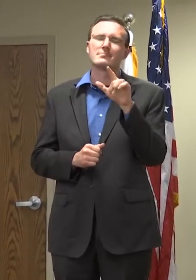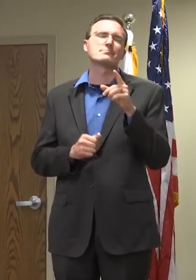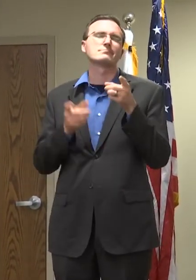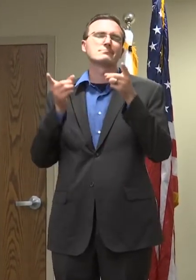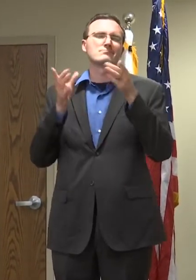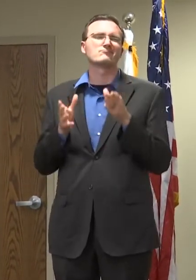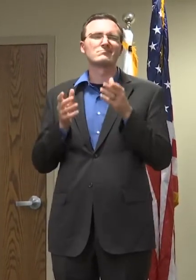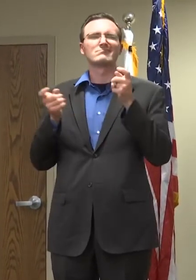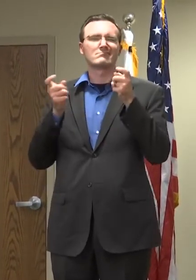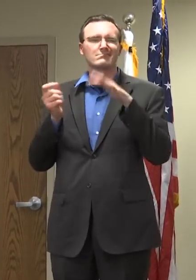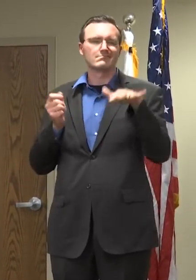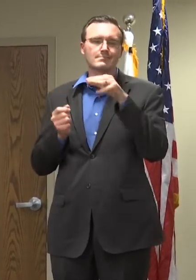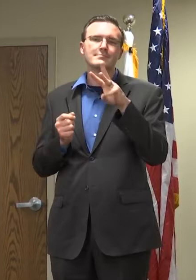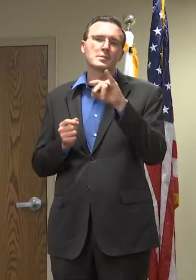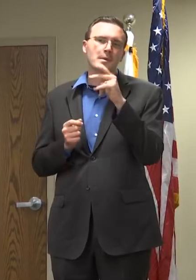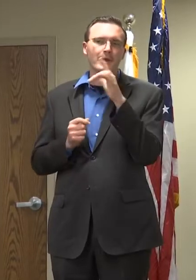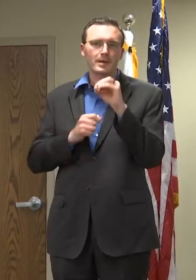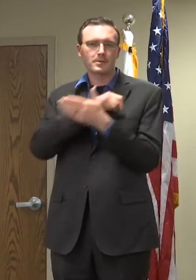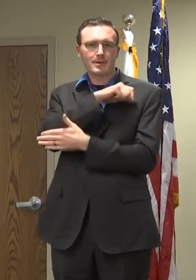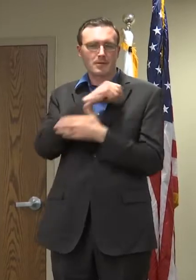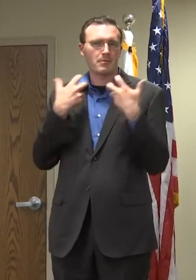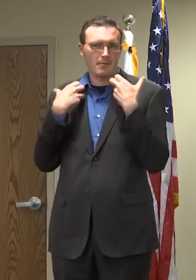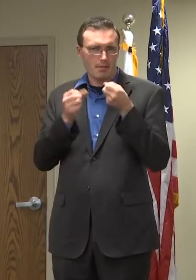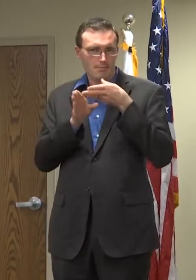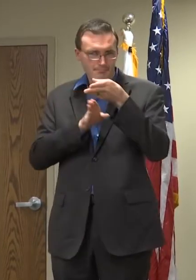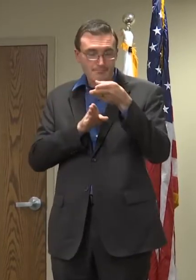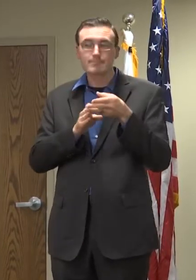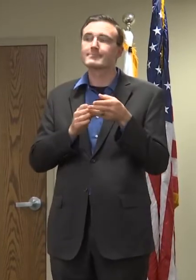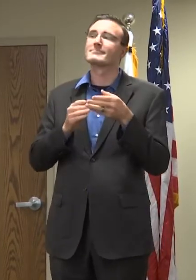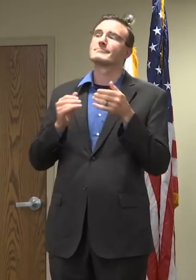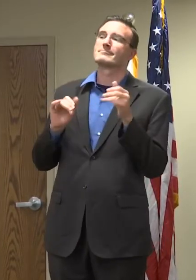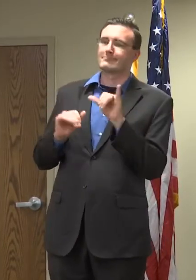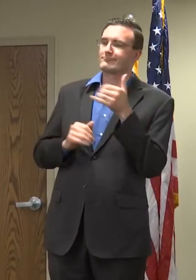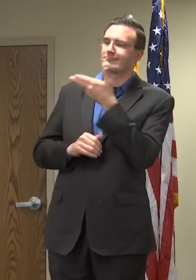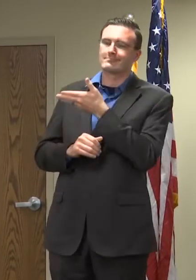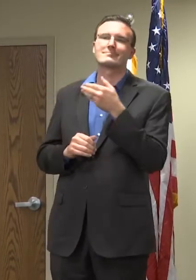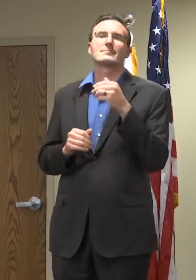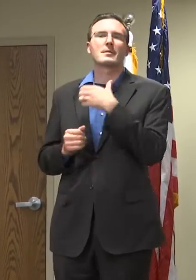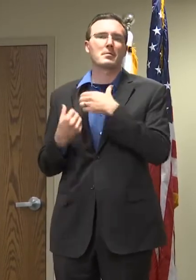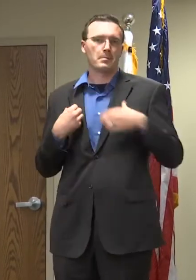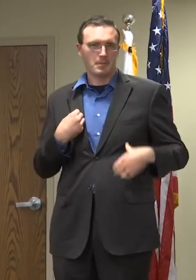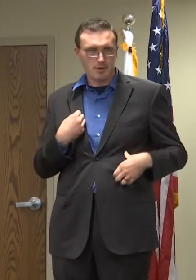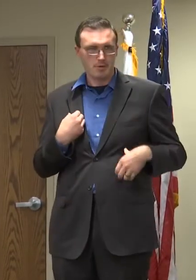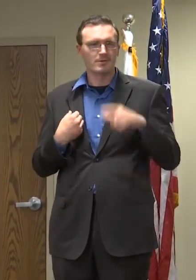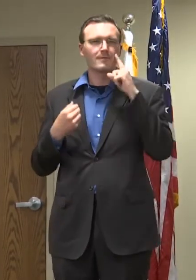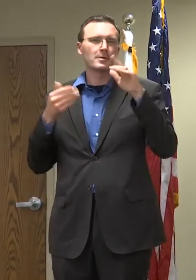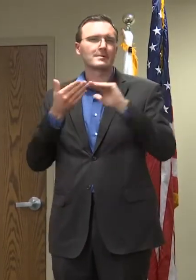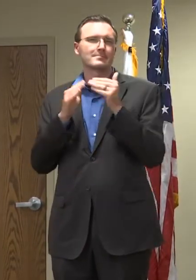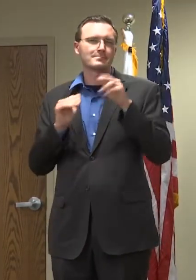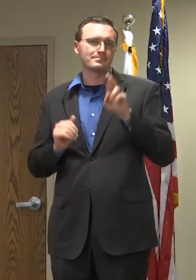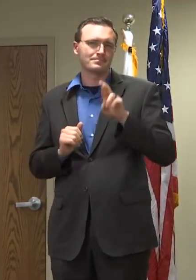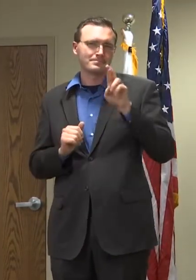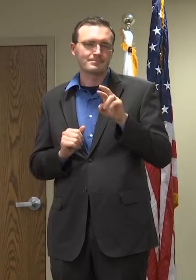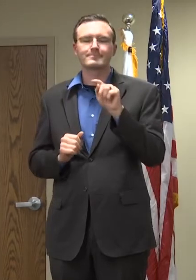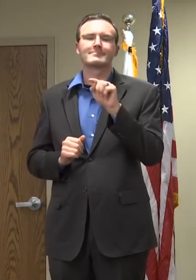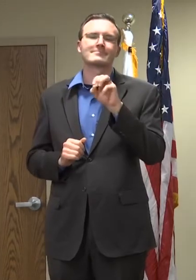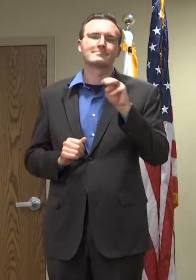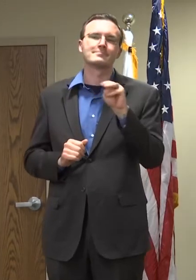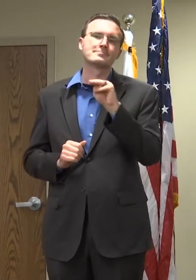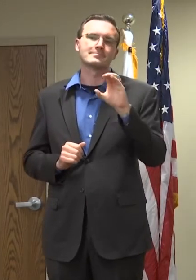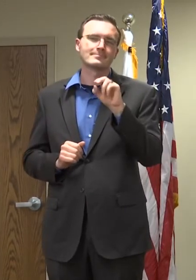City of Rockford, Tom McNamara. So as we kind of look at where we are a couple of weeks into our new